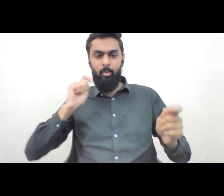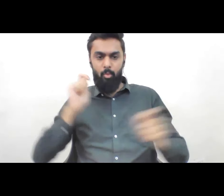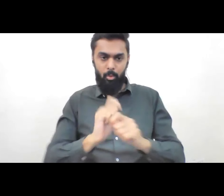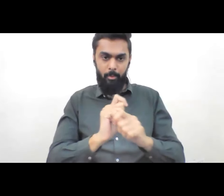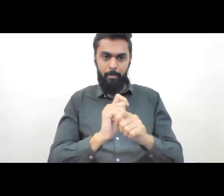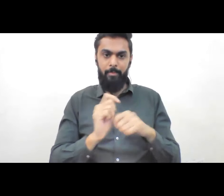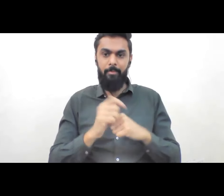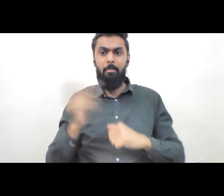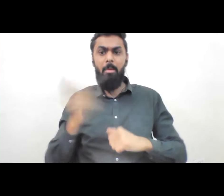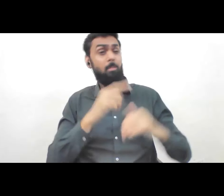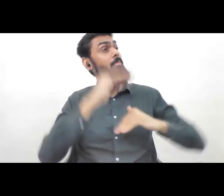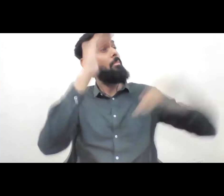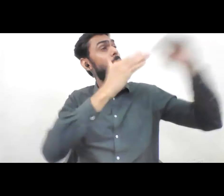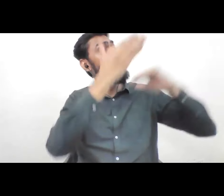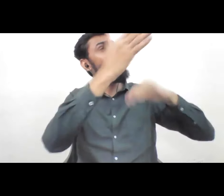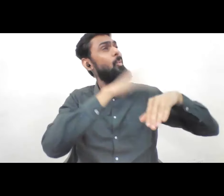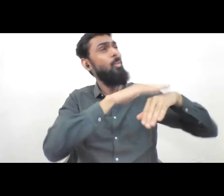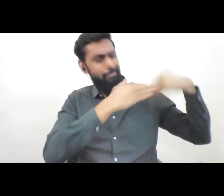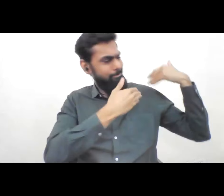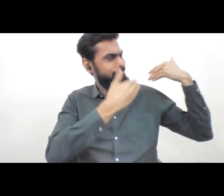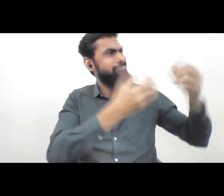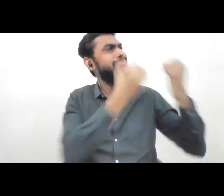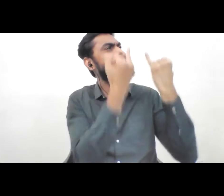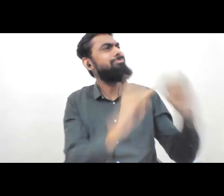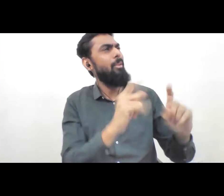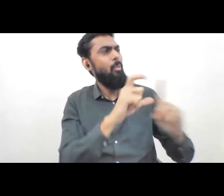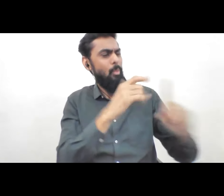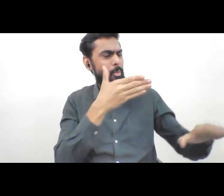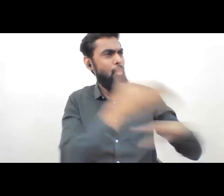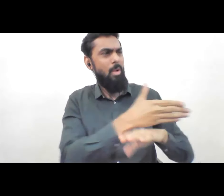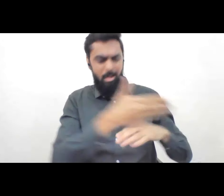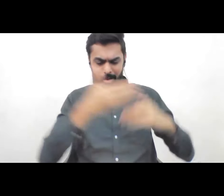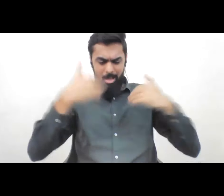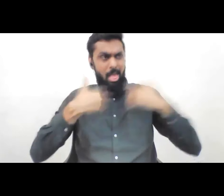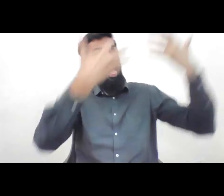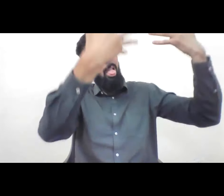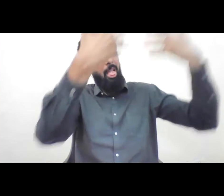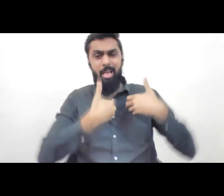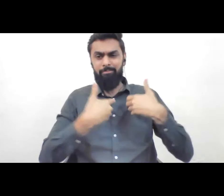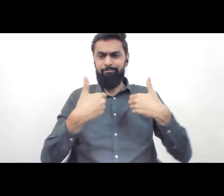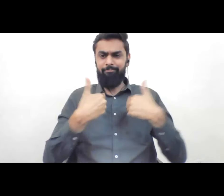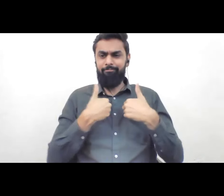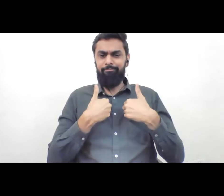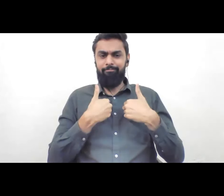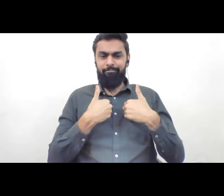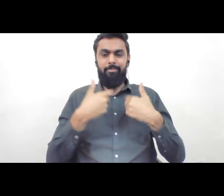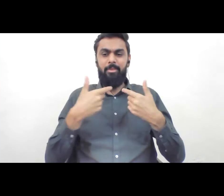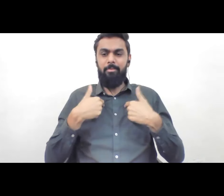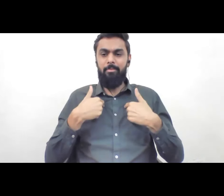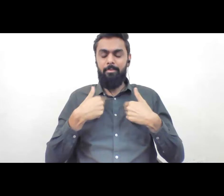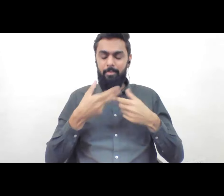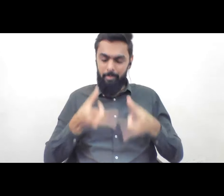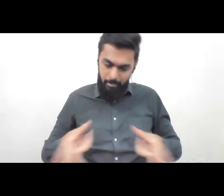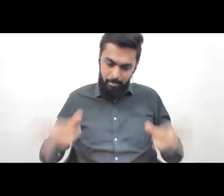us responsible for causing so much of the damage and leaving it to them. So I think we really have to dial back